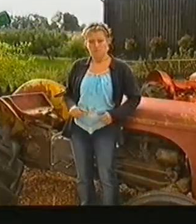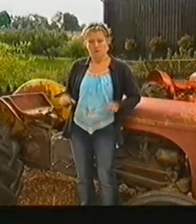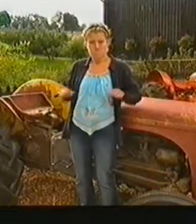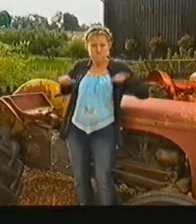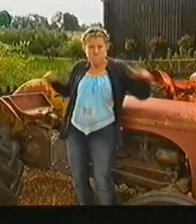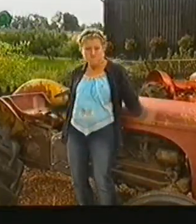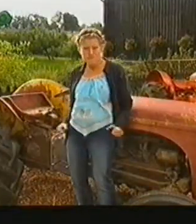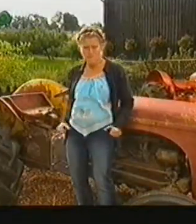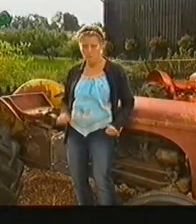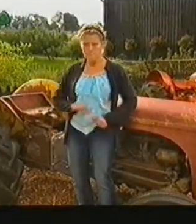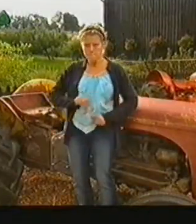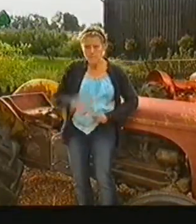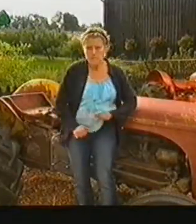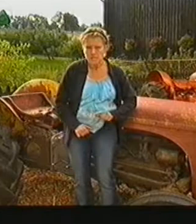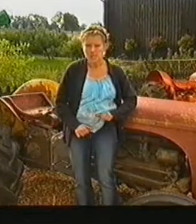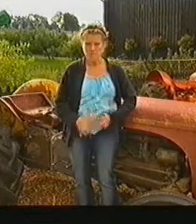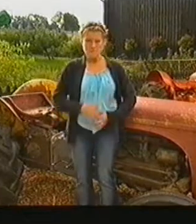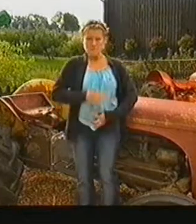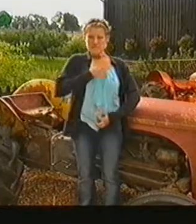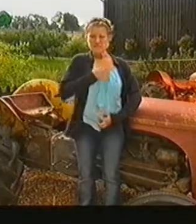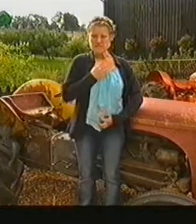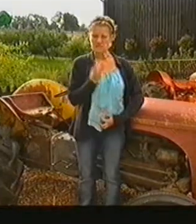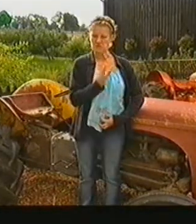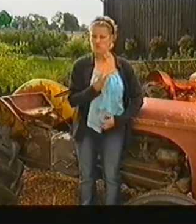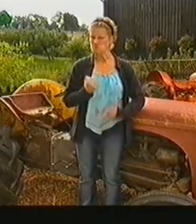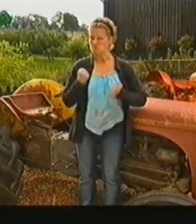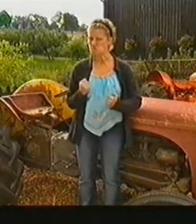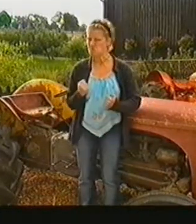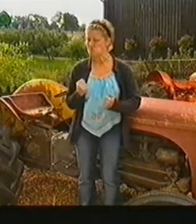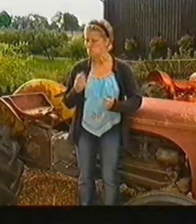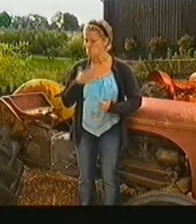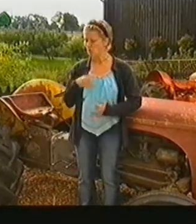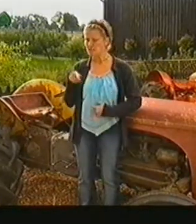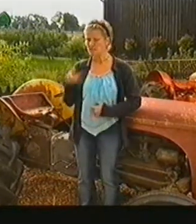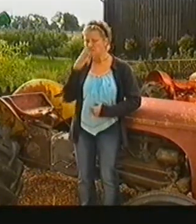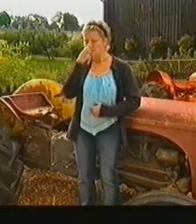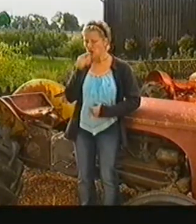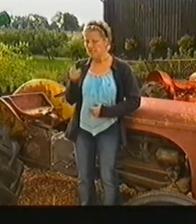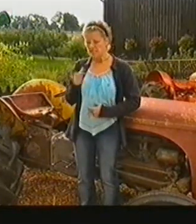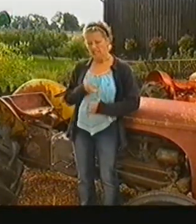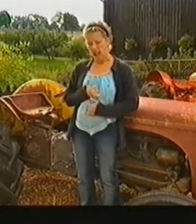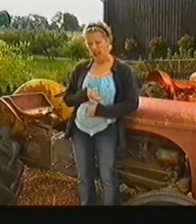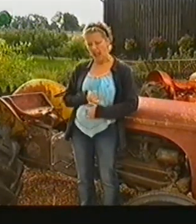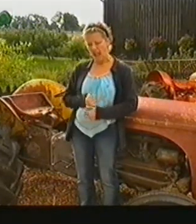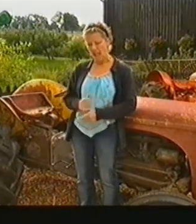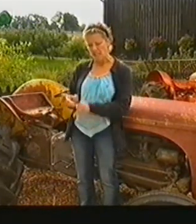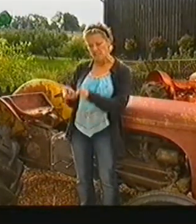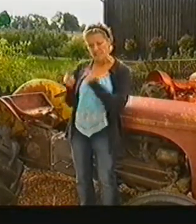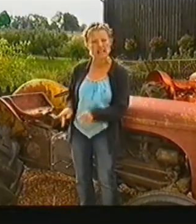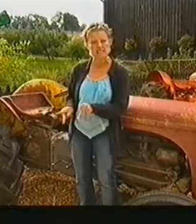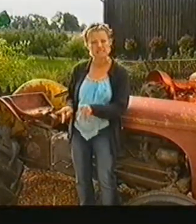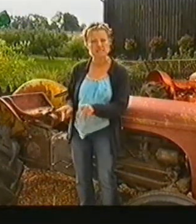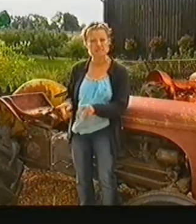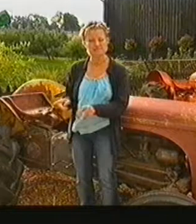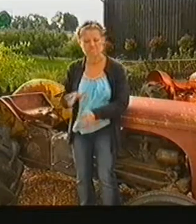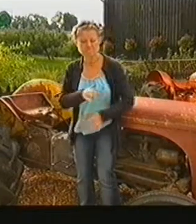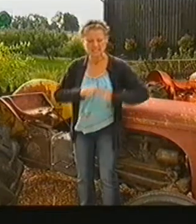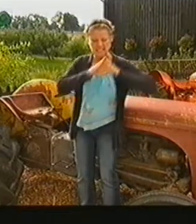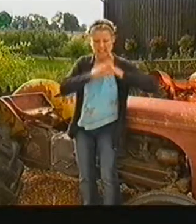The three farmers, Boggis, Bunce and Bean, planned to starve Mr. Fox out. They were camped round the hole,